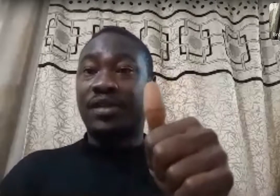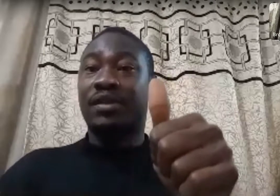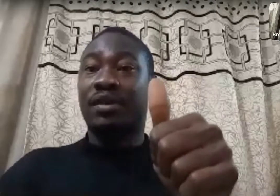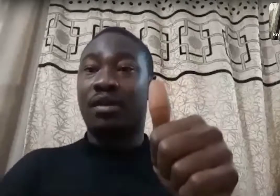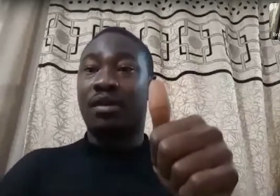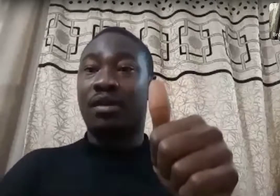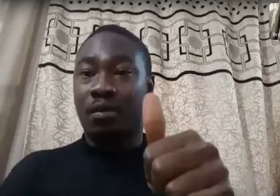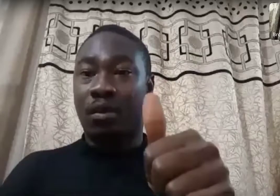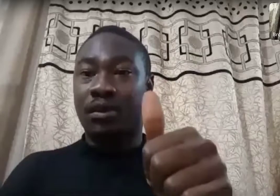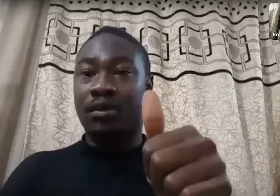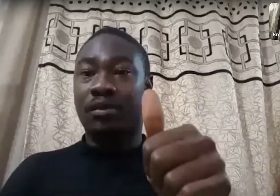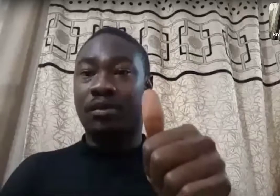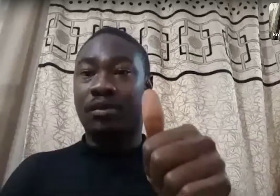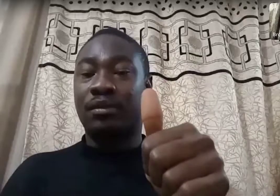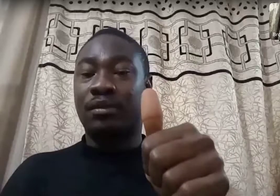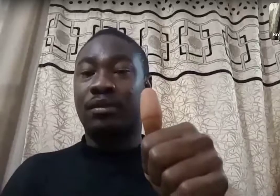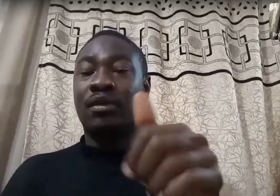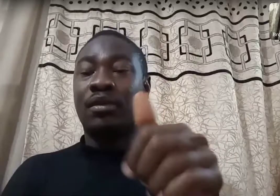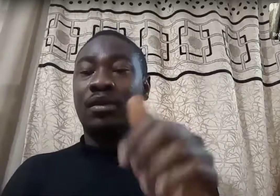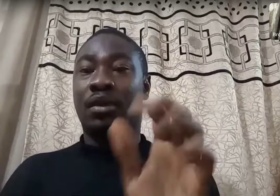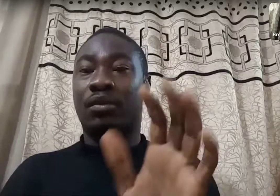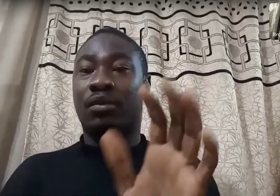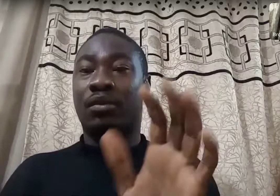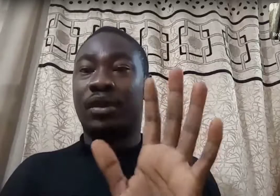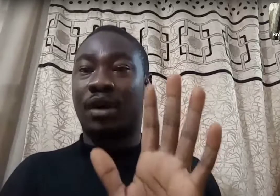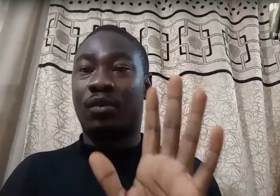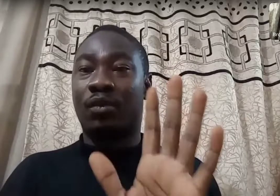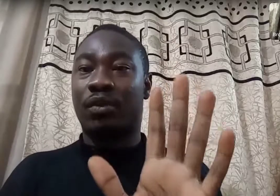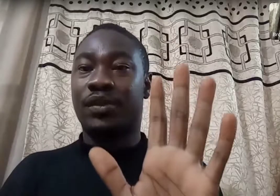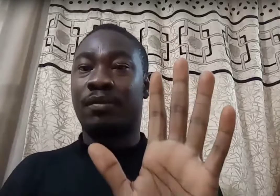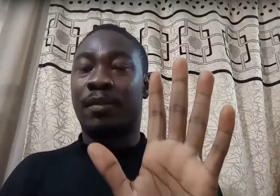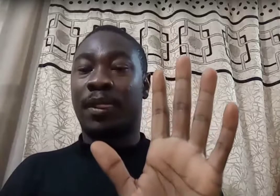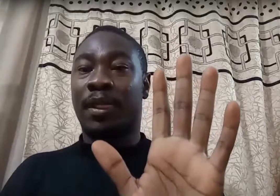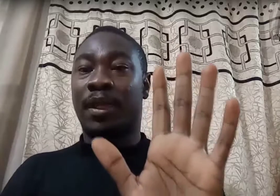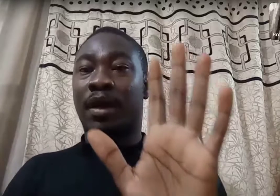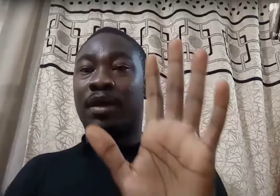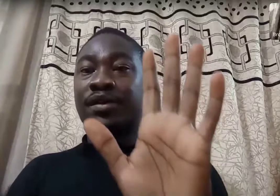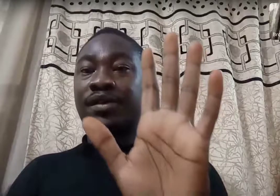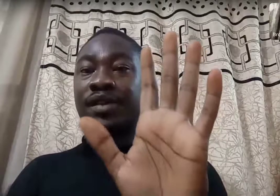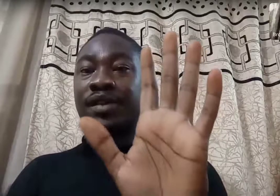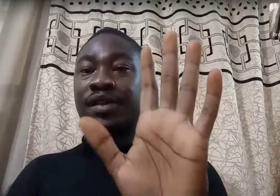upward. Now, this is how it goes. 6,